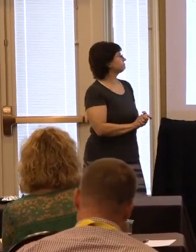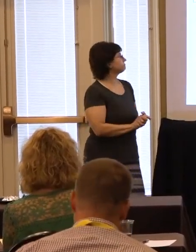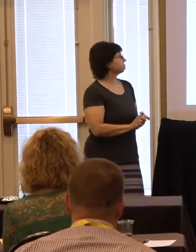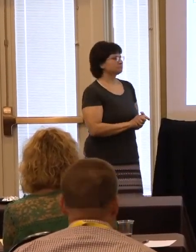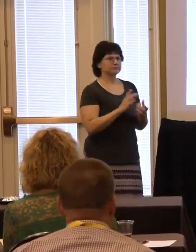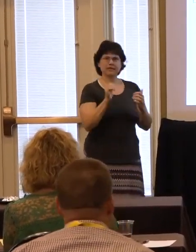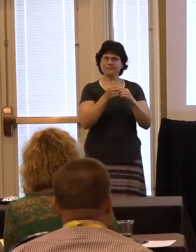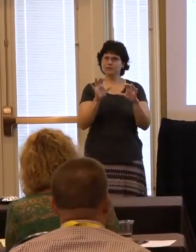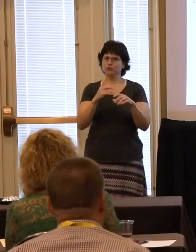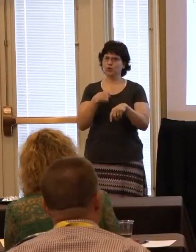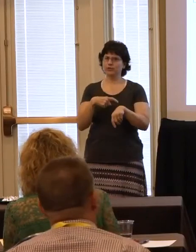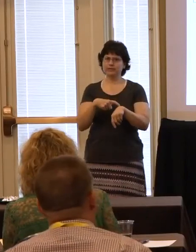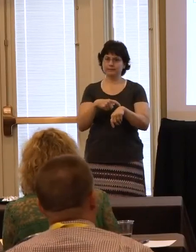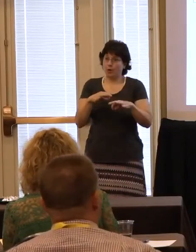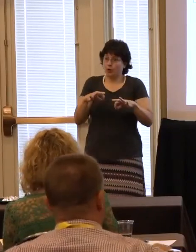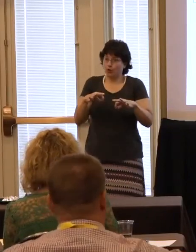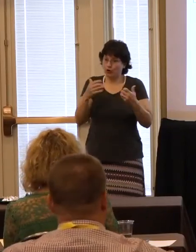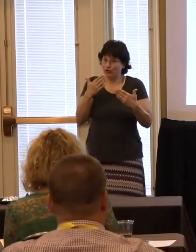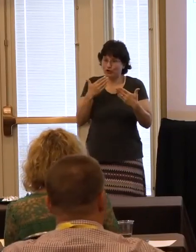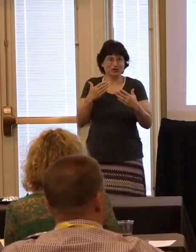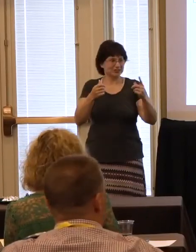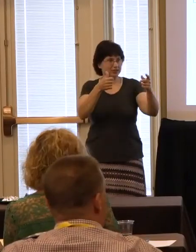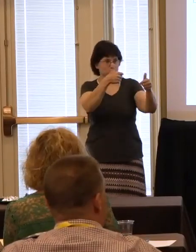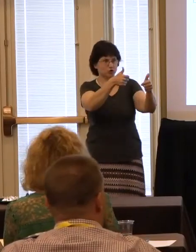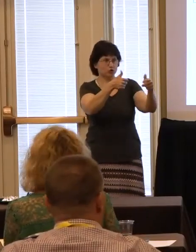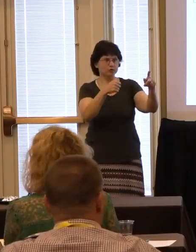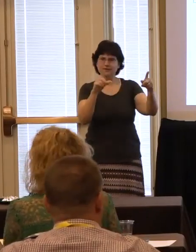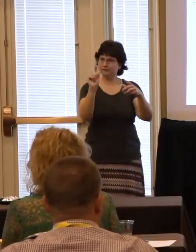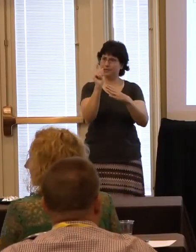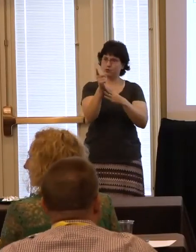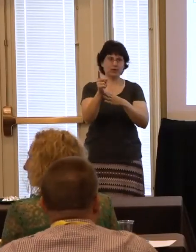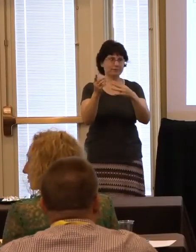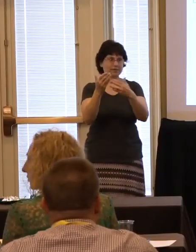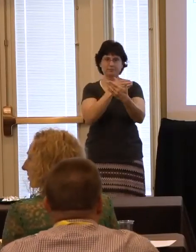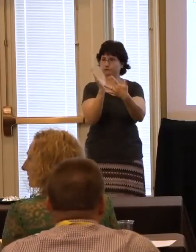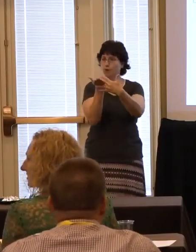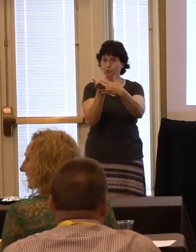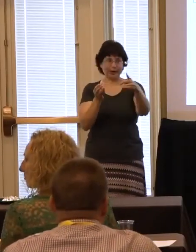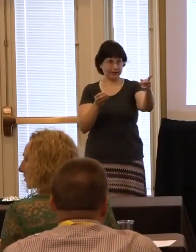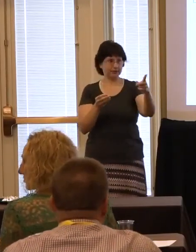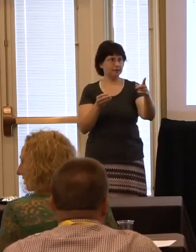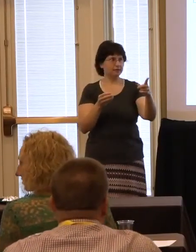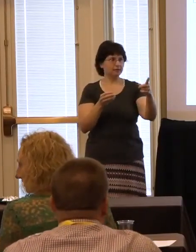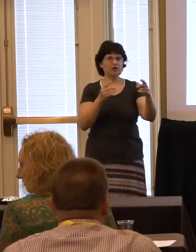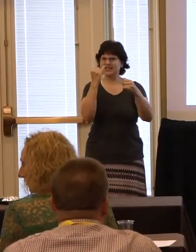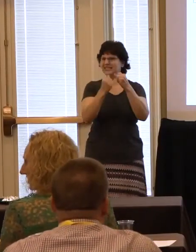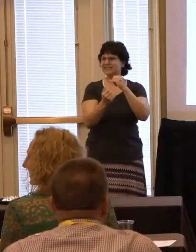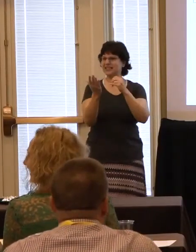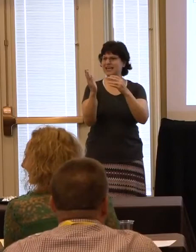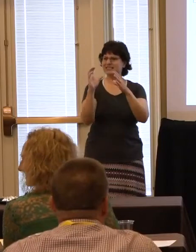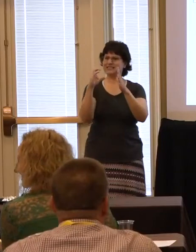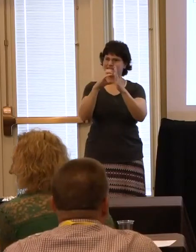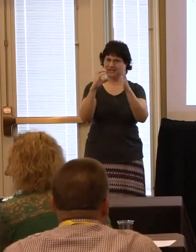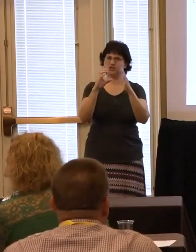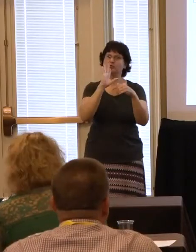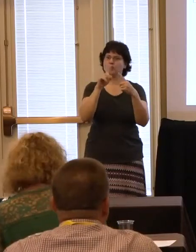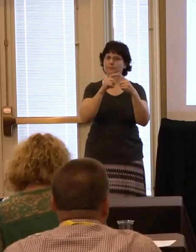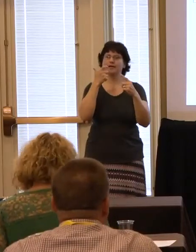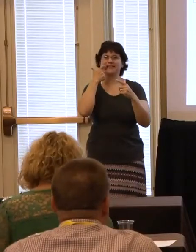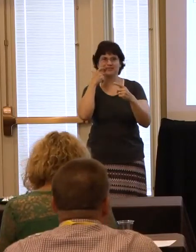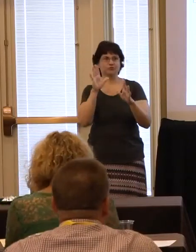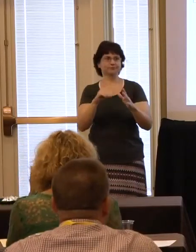doing on time? You're doing great. You have Okay. about 20 minutes Okay. before the break. This is the last section. We talk about addiction and addiction